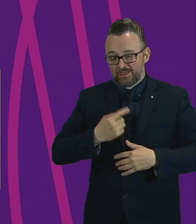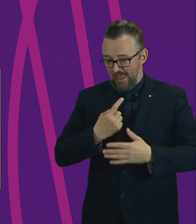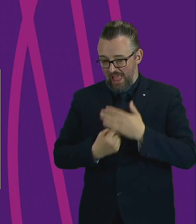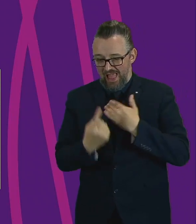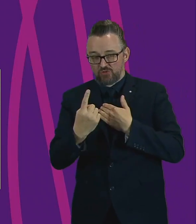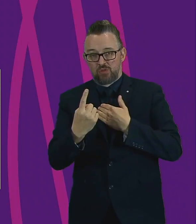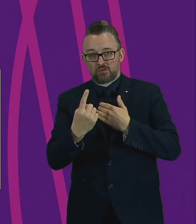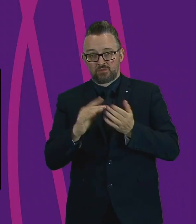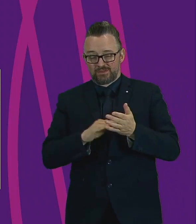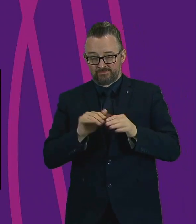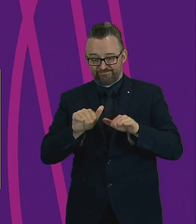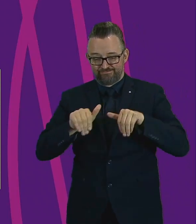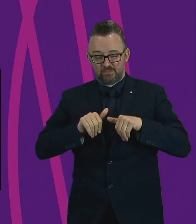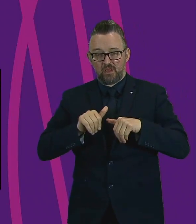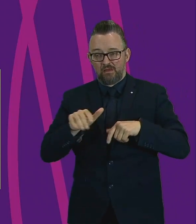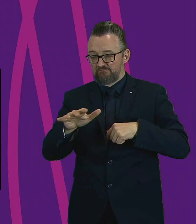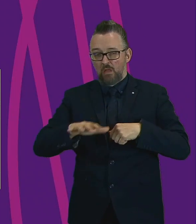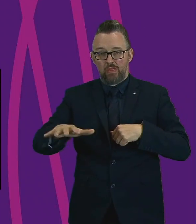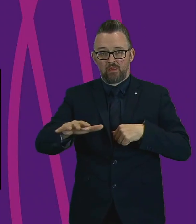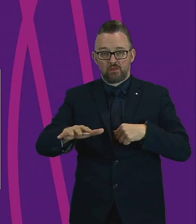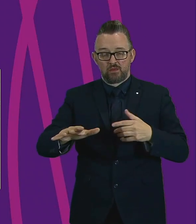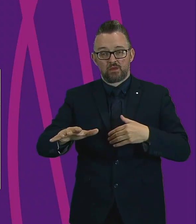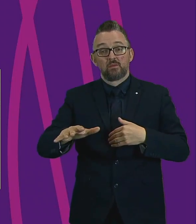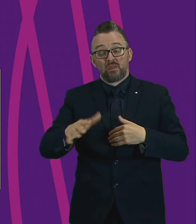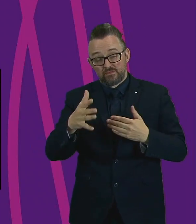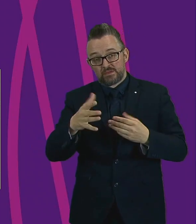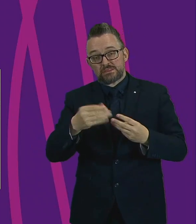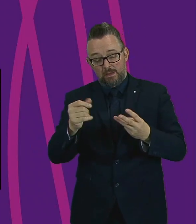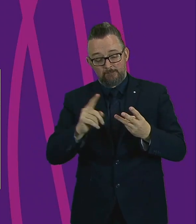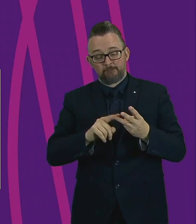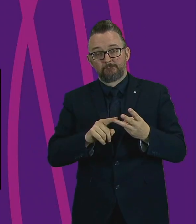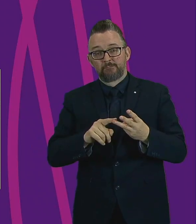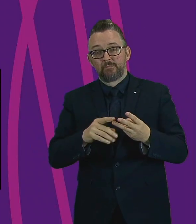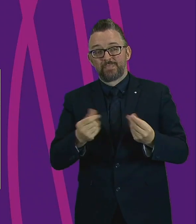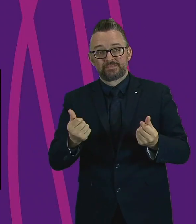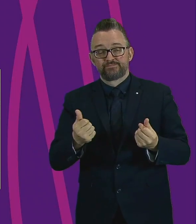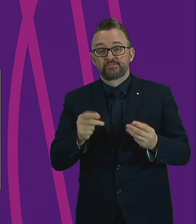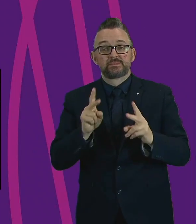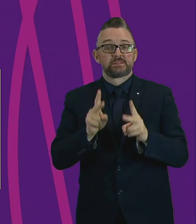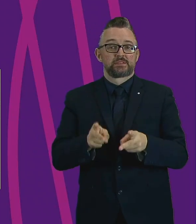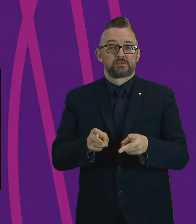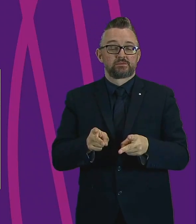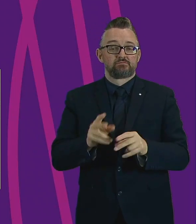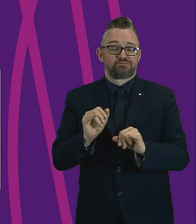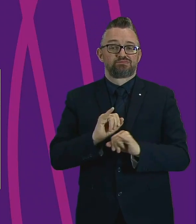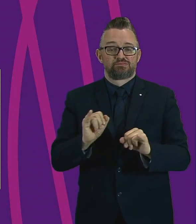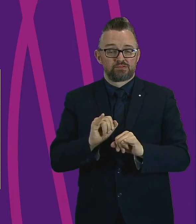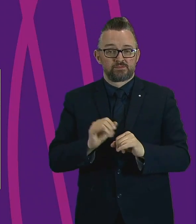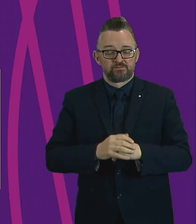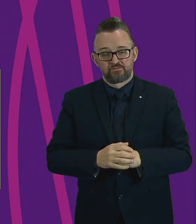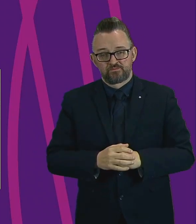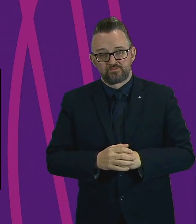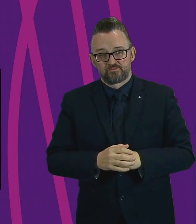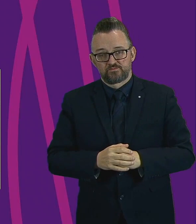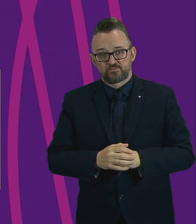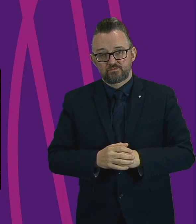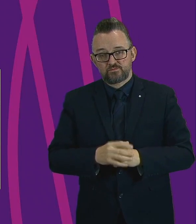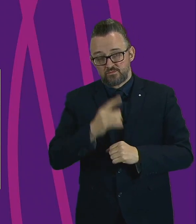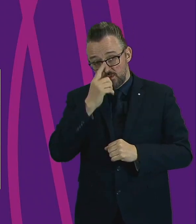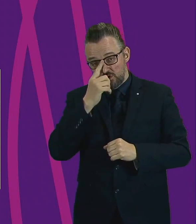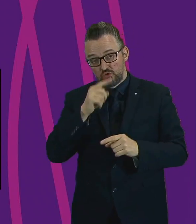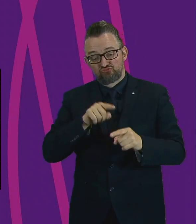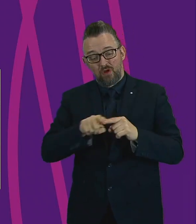even their own children. And there are, of course, tragically those who have been amongst the victims of this outbreak. In the fight against the